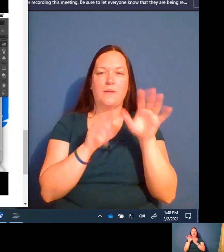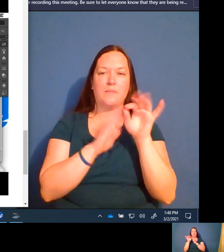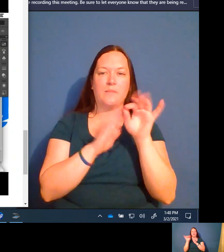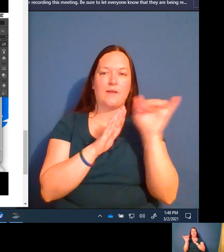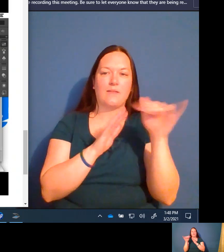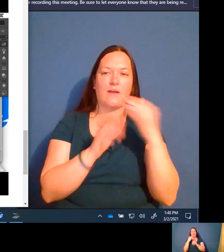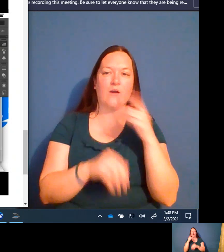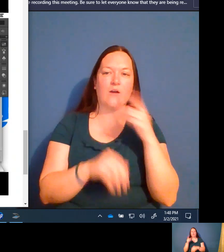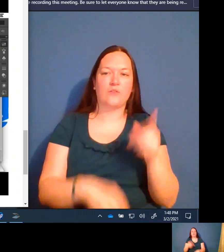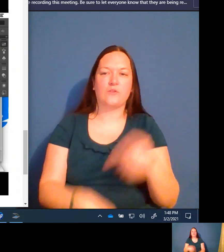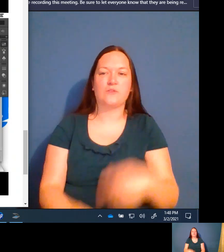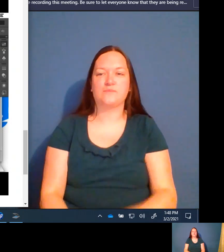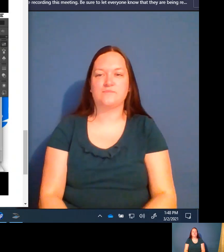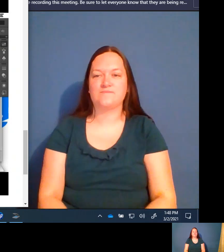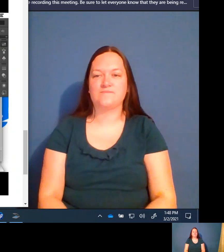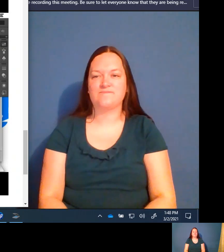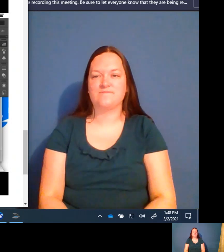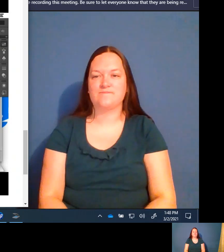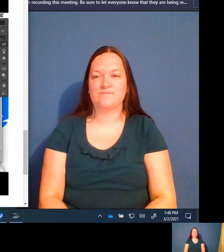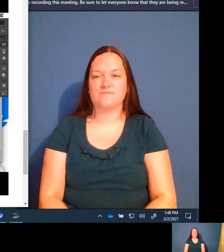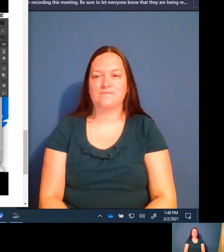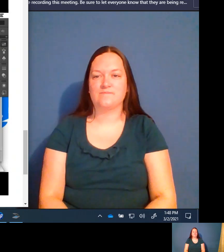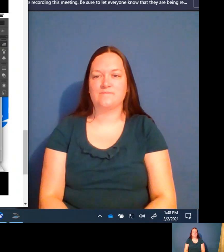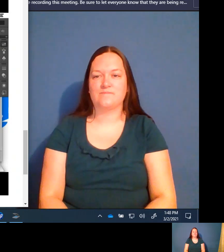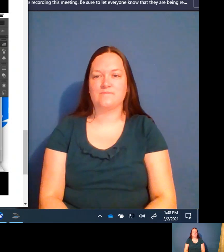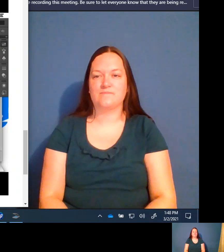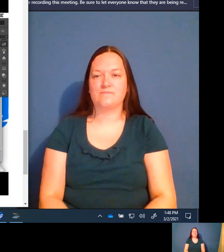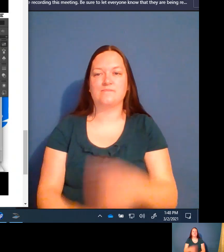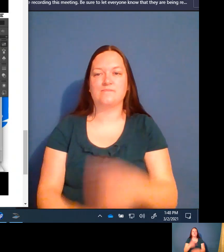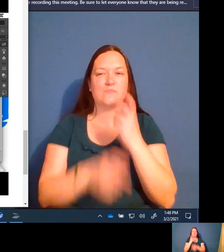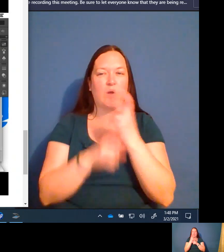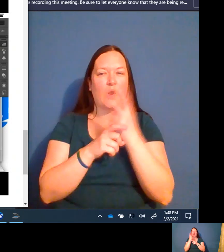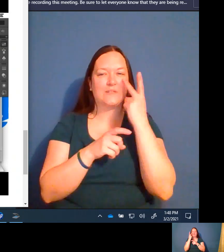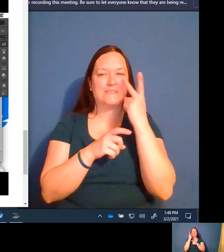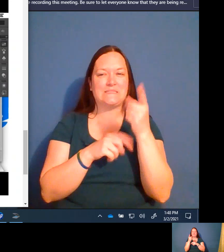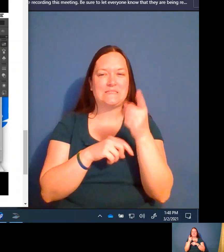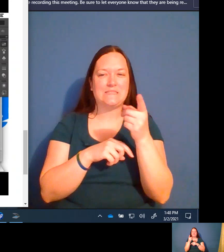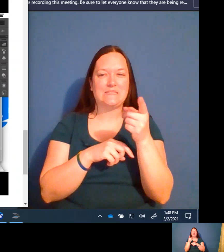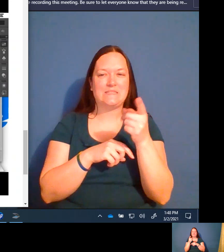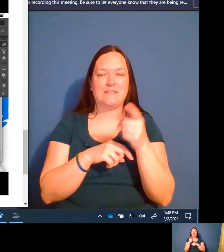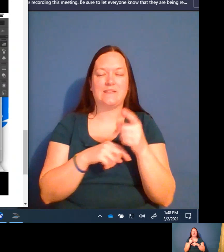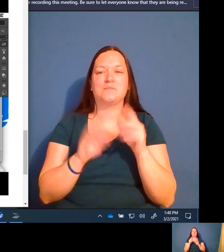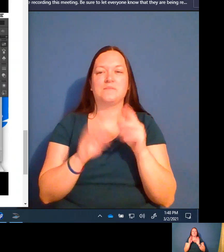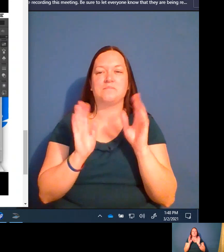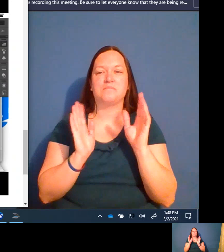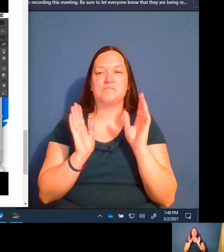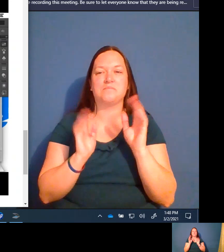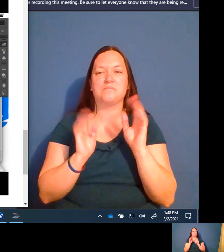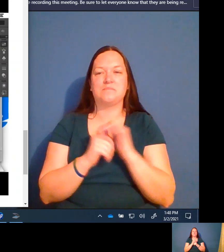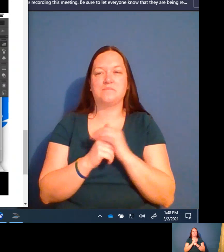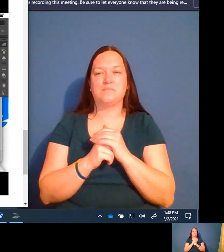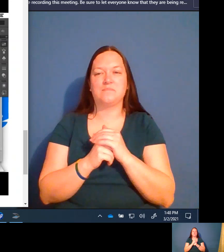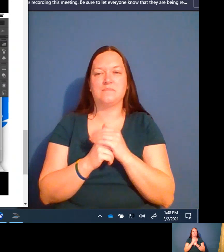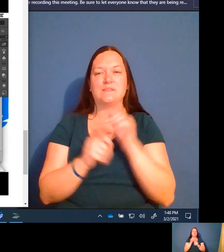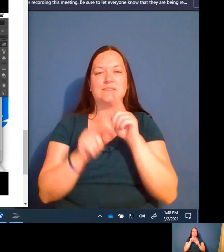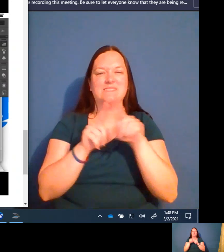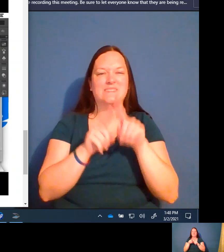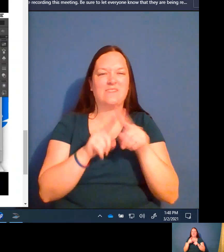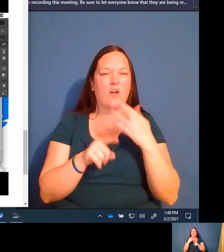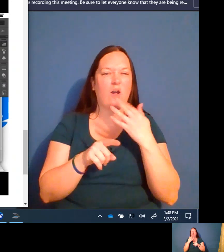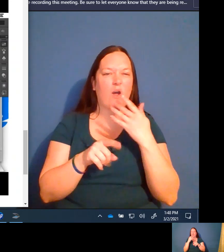get a little bit of a different color green in there. I don't know if you can see this on the overhead projector, but there's slight different